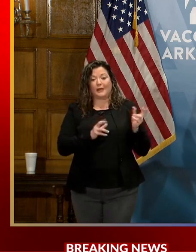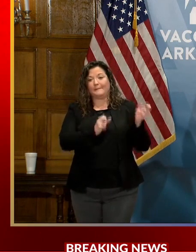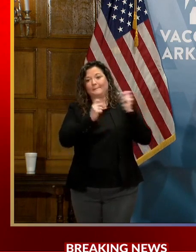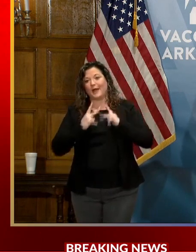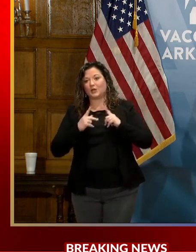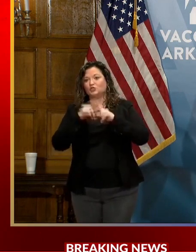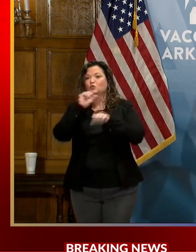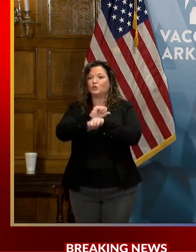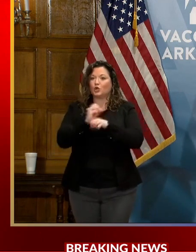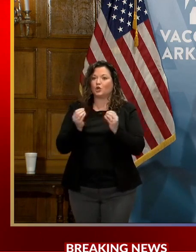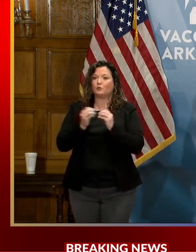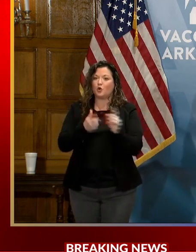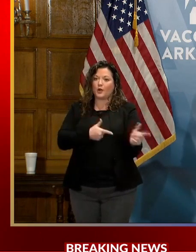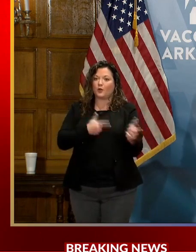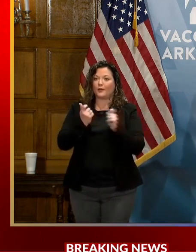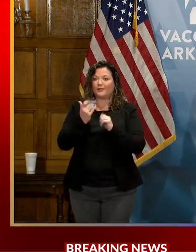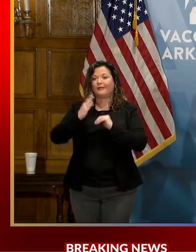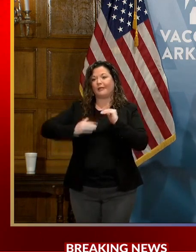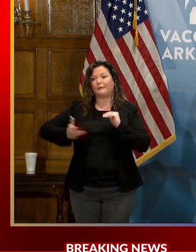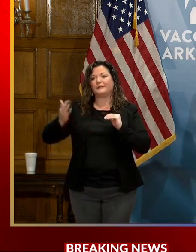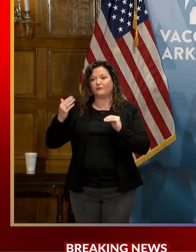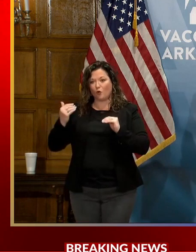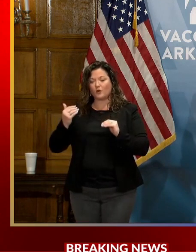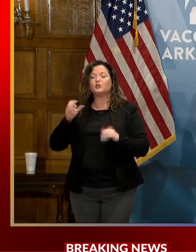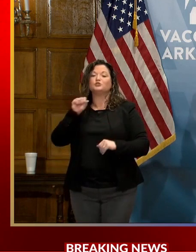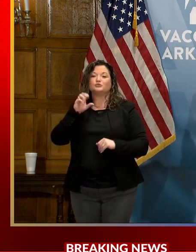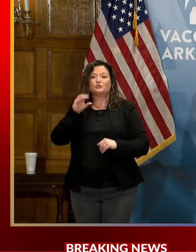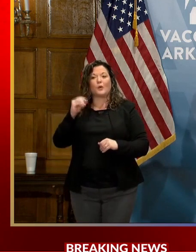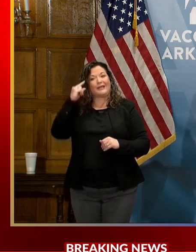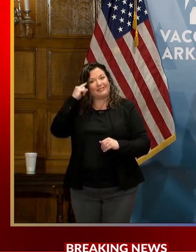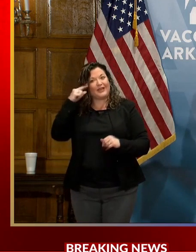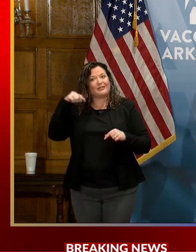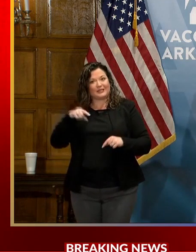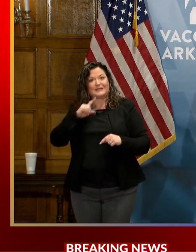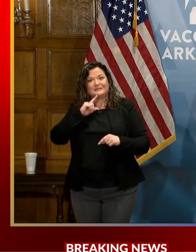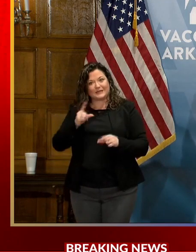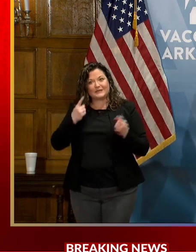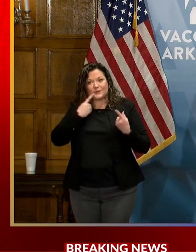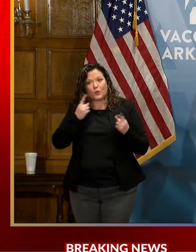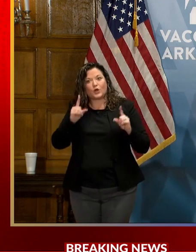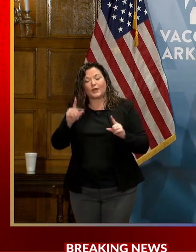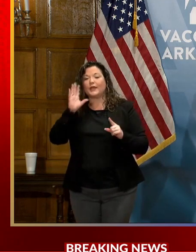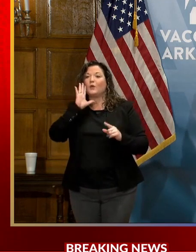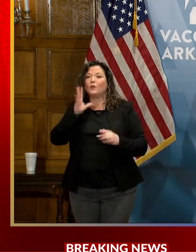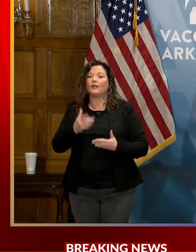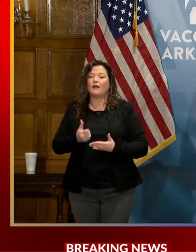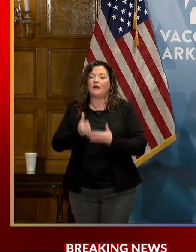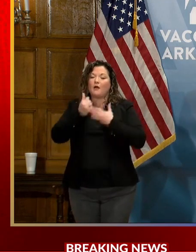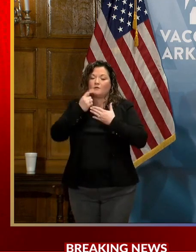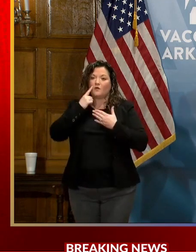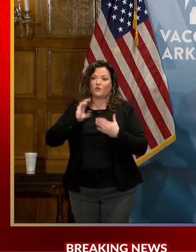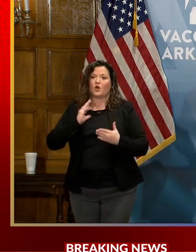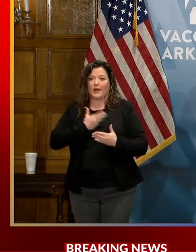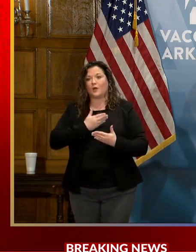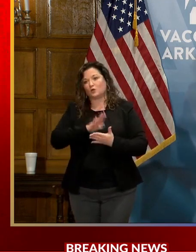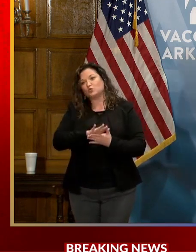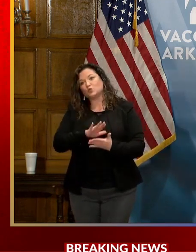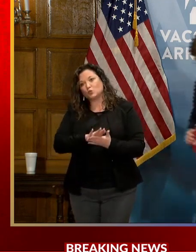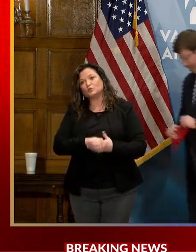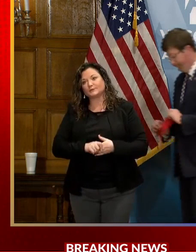quickly than the previous guidance. So yes, I think it's working and will be very helpful for our schools.